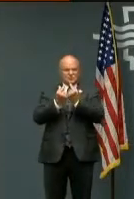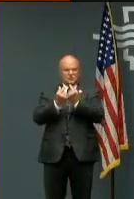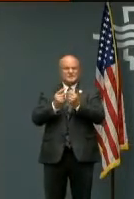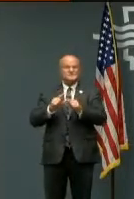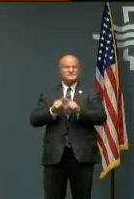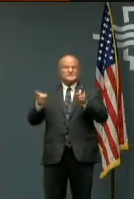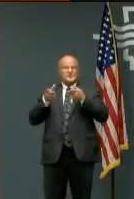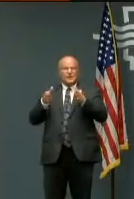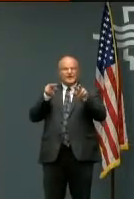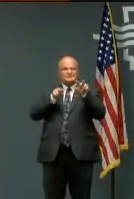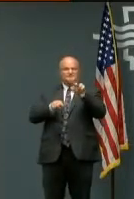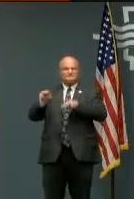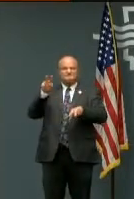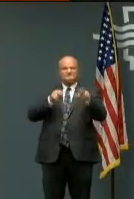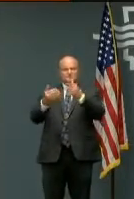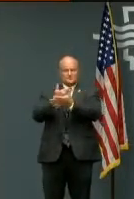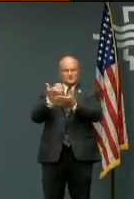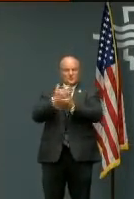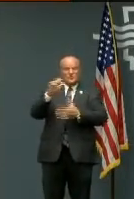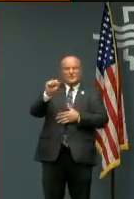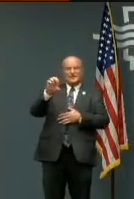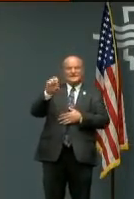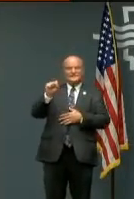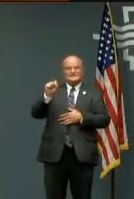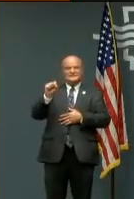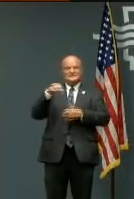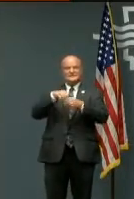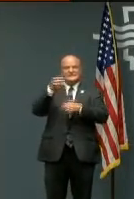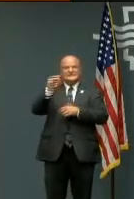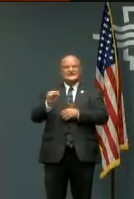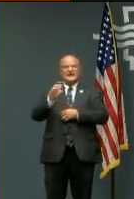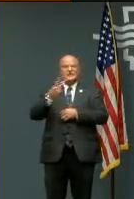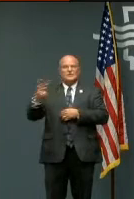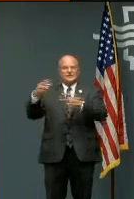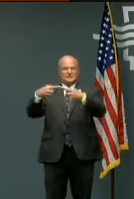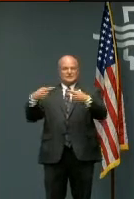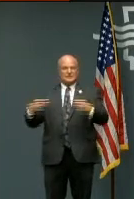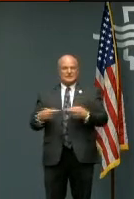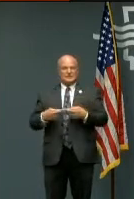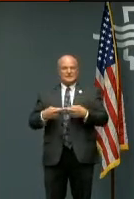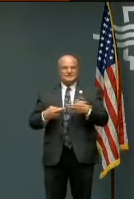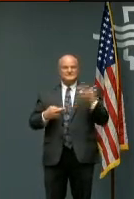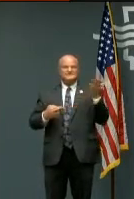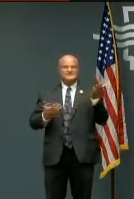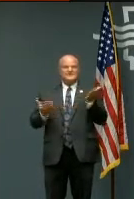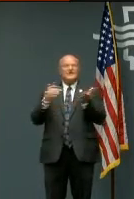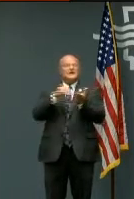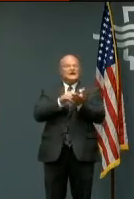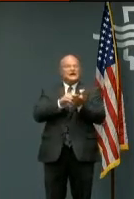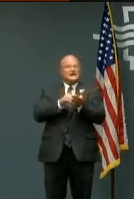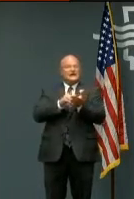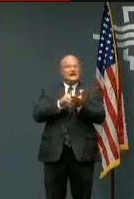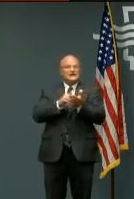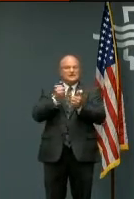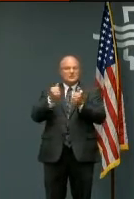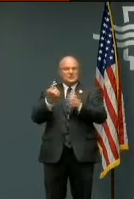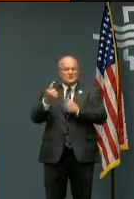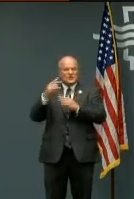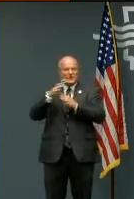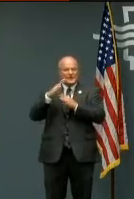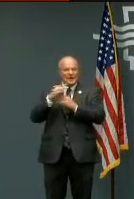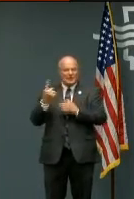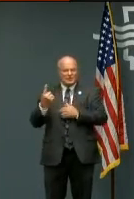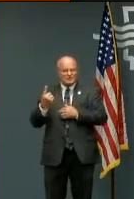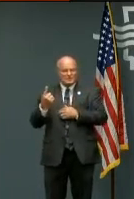different way to look at the new cases in the Southwest region. And here again, which one is the top